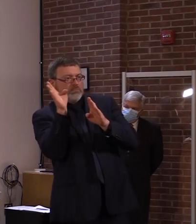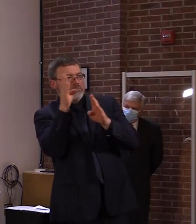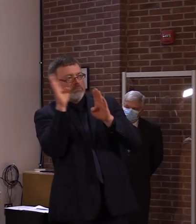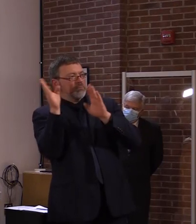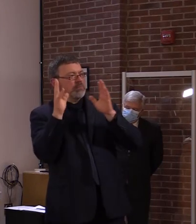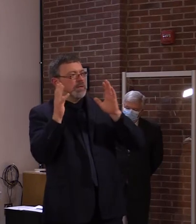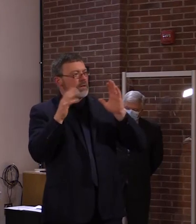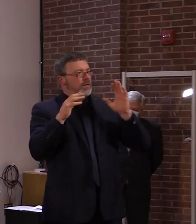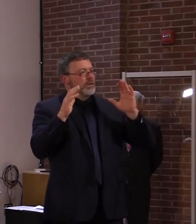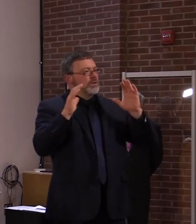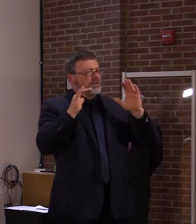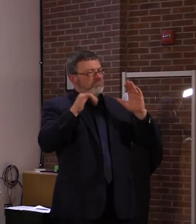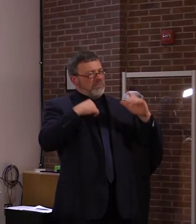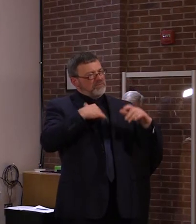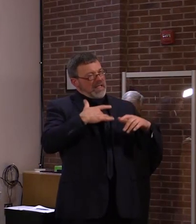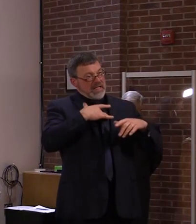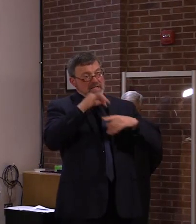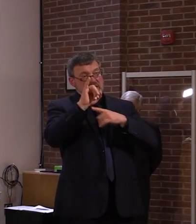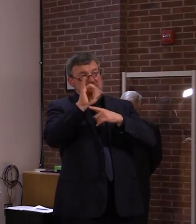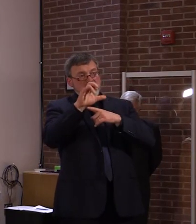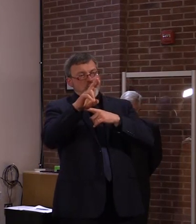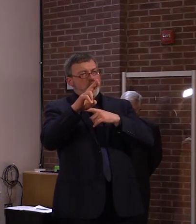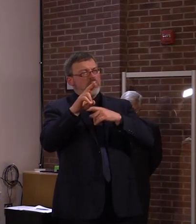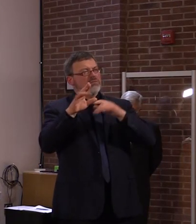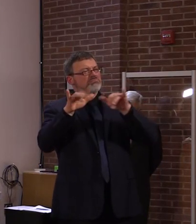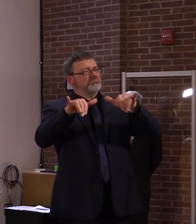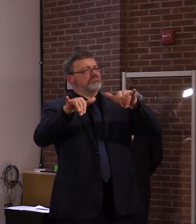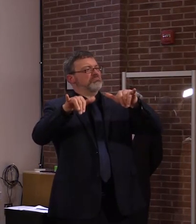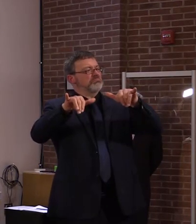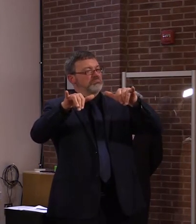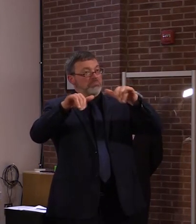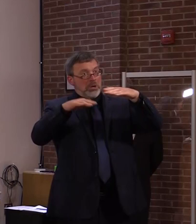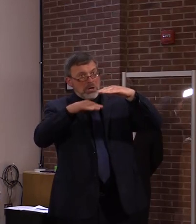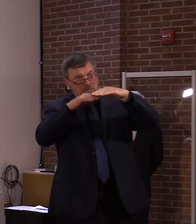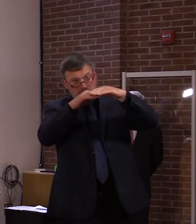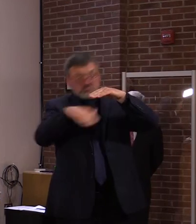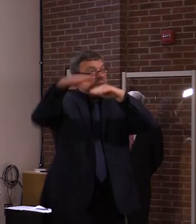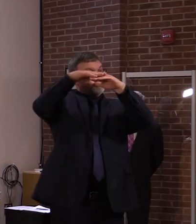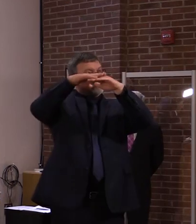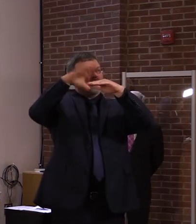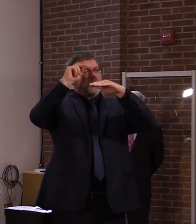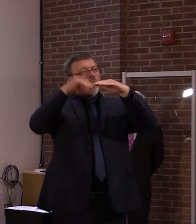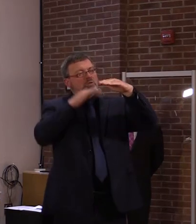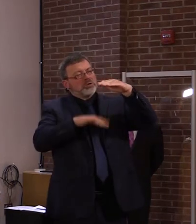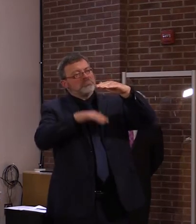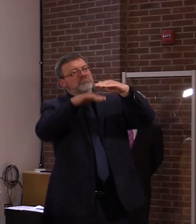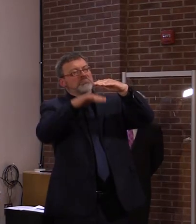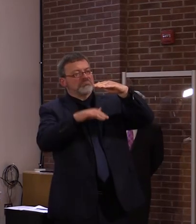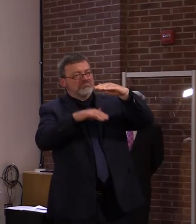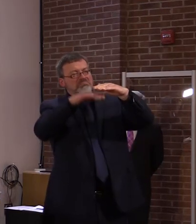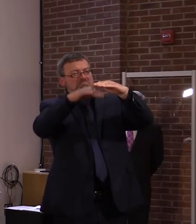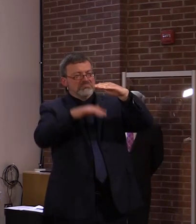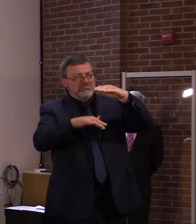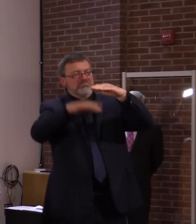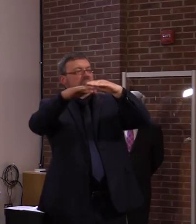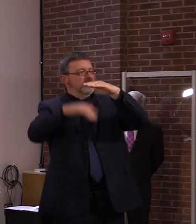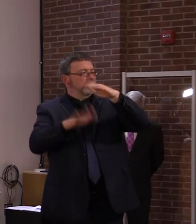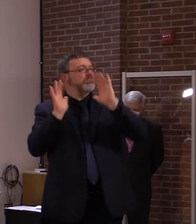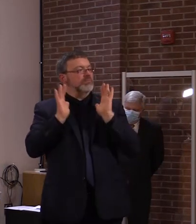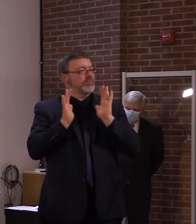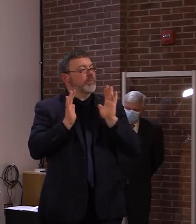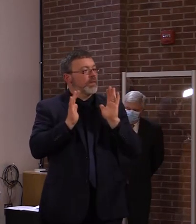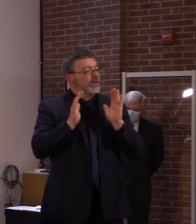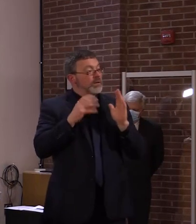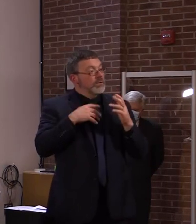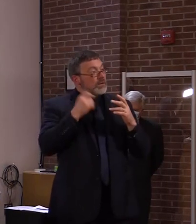believe that it will exceed the limitations of the healthcare system, but again, we just want everyone to know we're